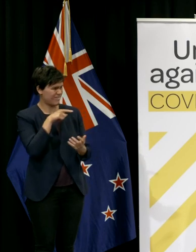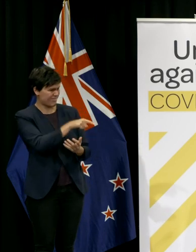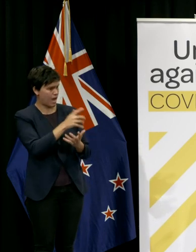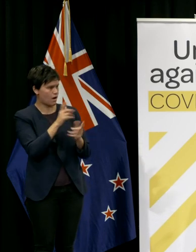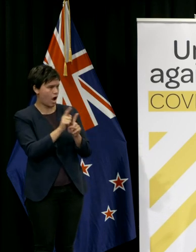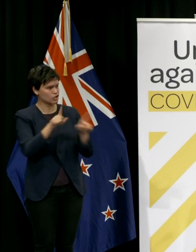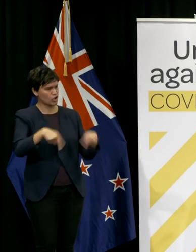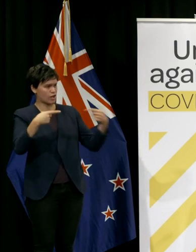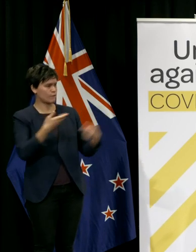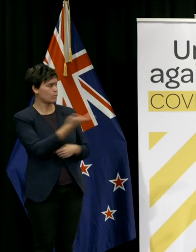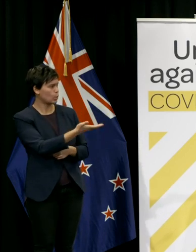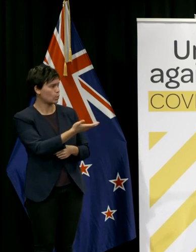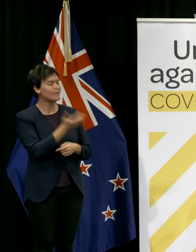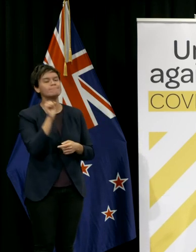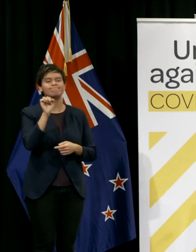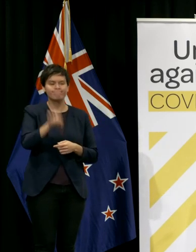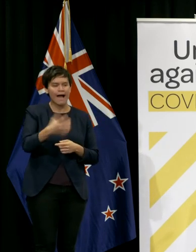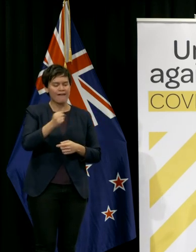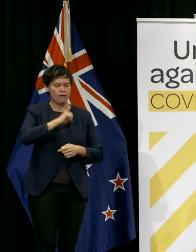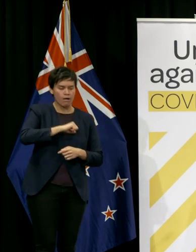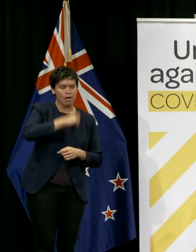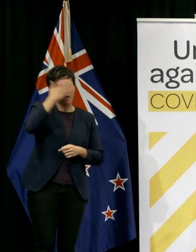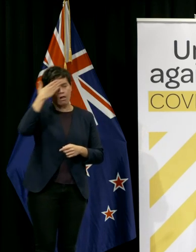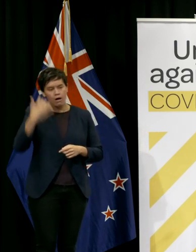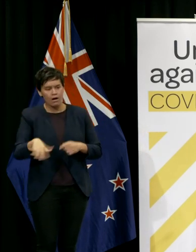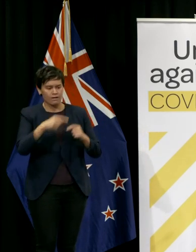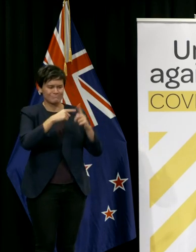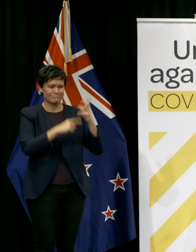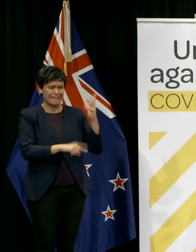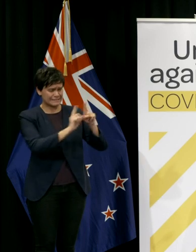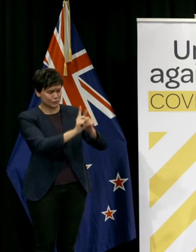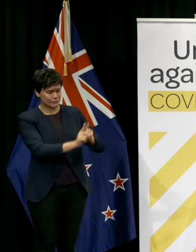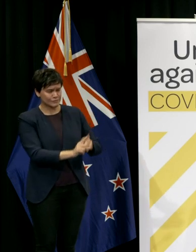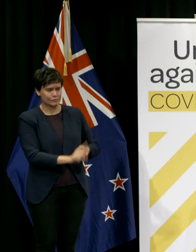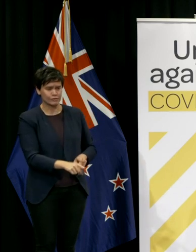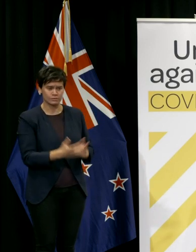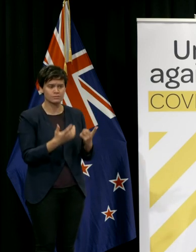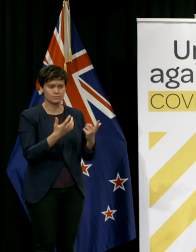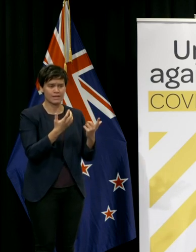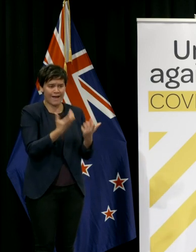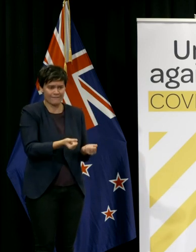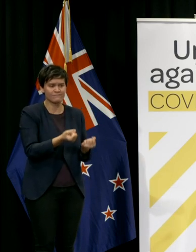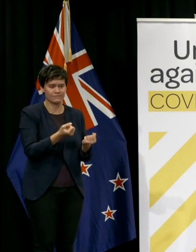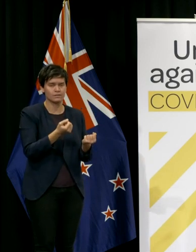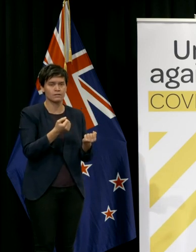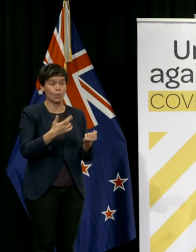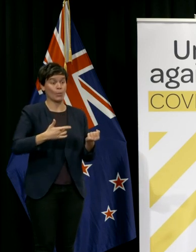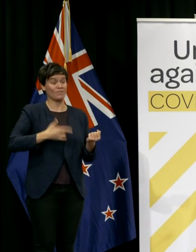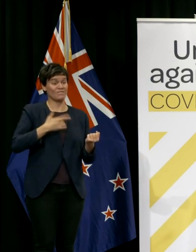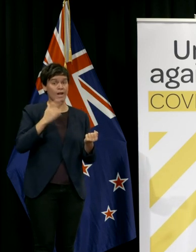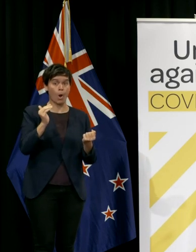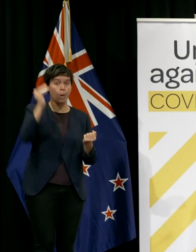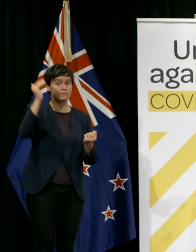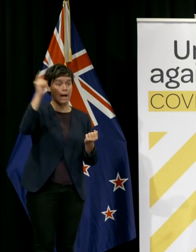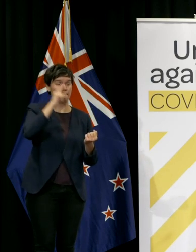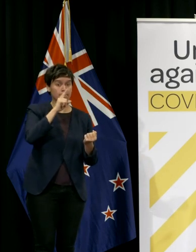people can exhibit, and across different ages. We talk about older folk being more prone to serious infection,